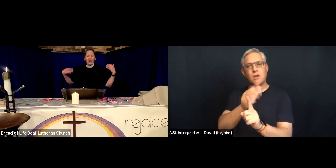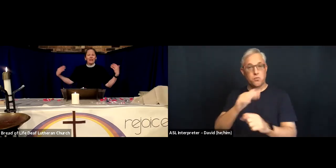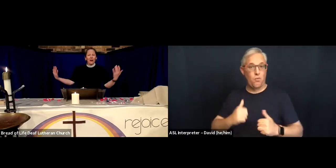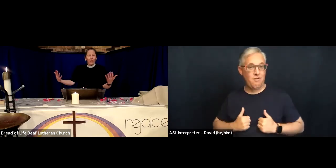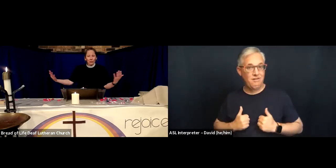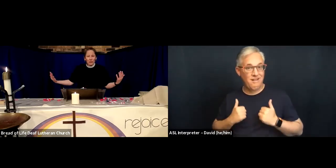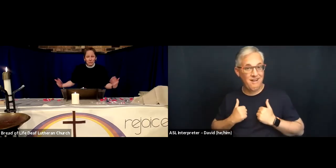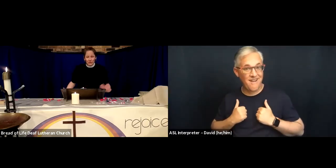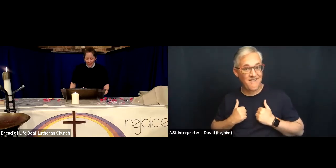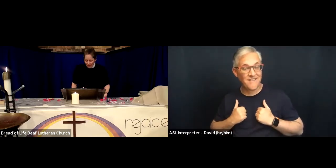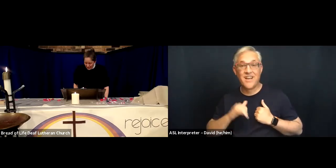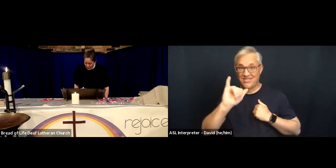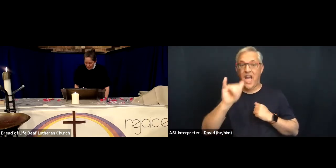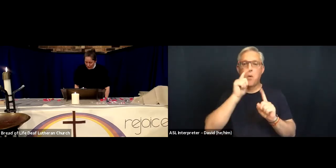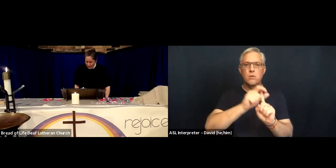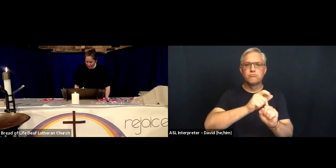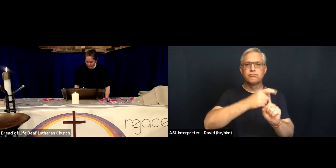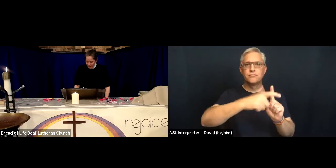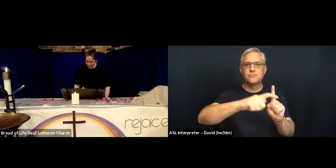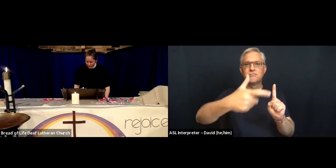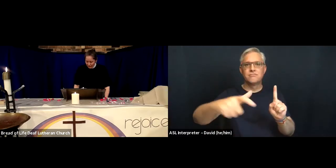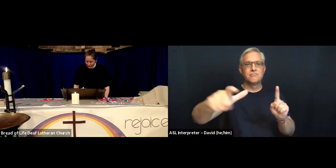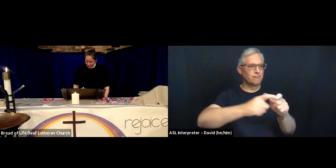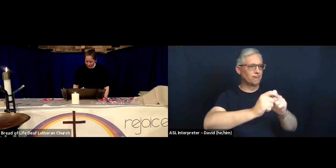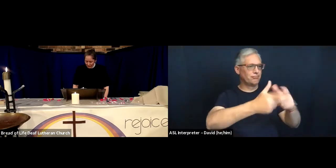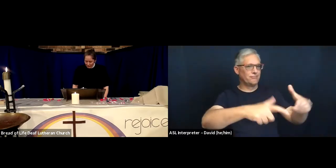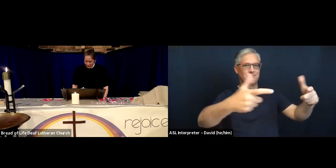difference in other people's lives too.